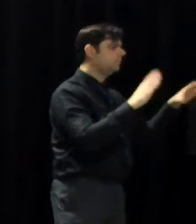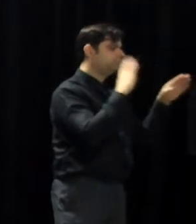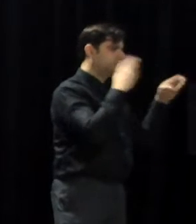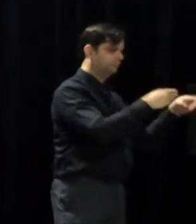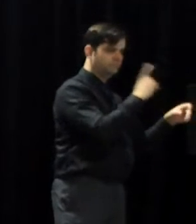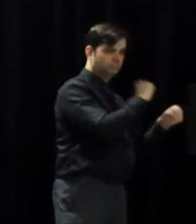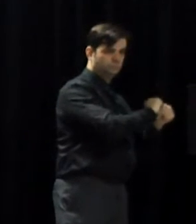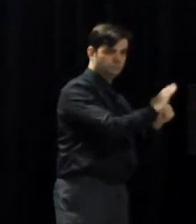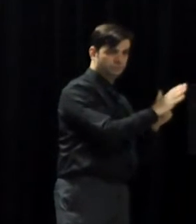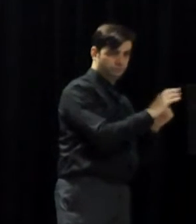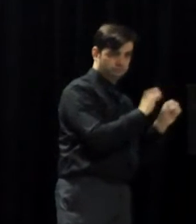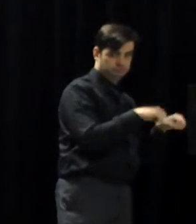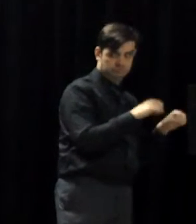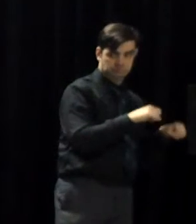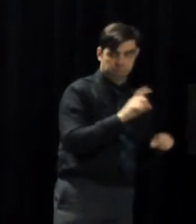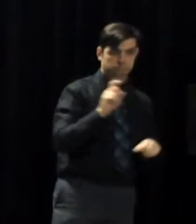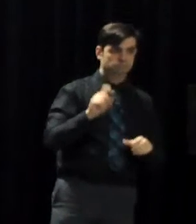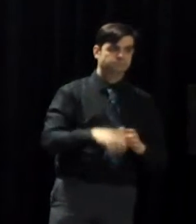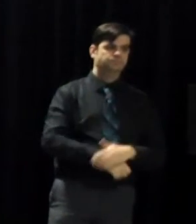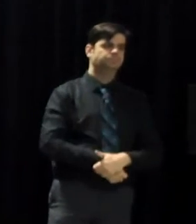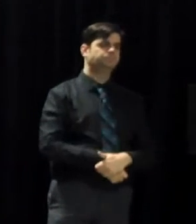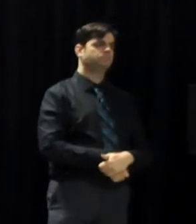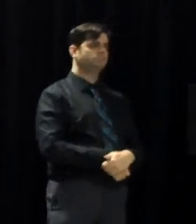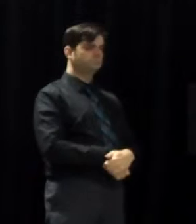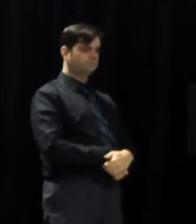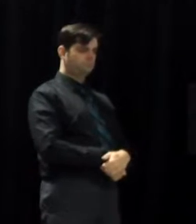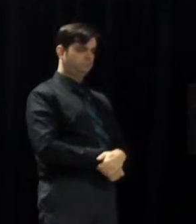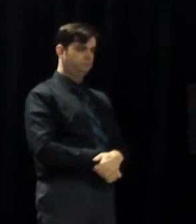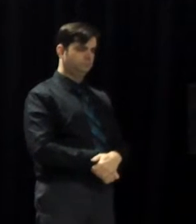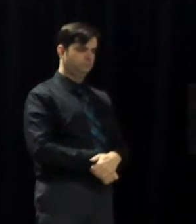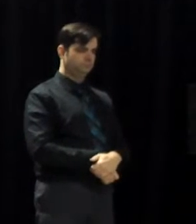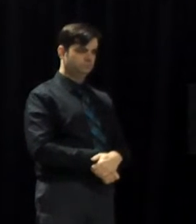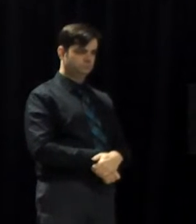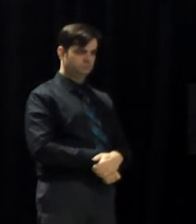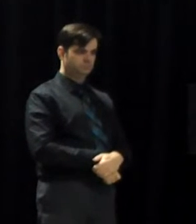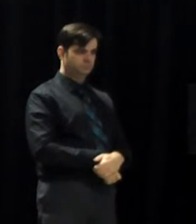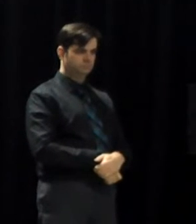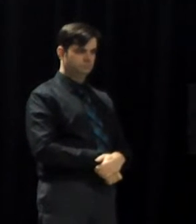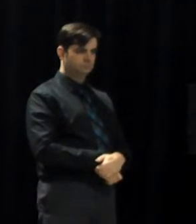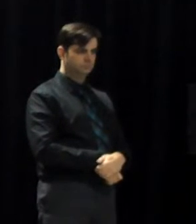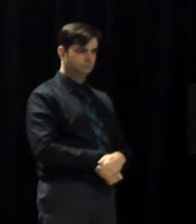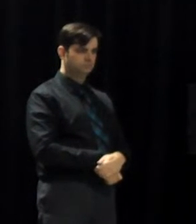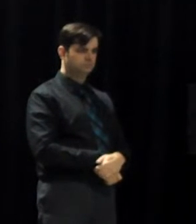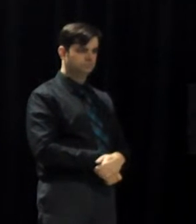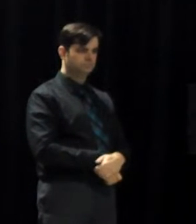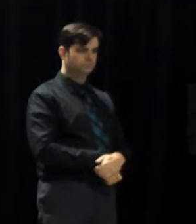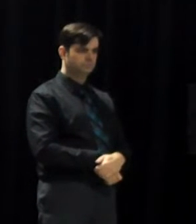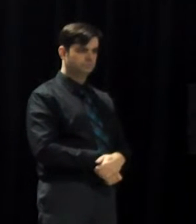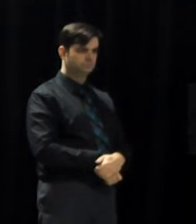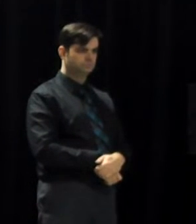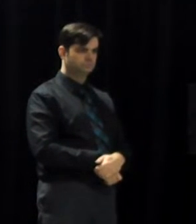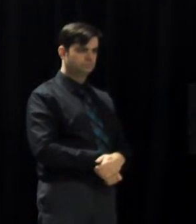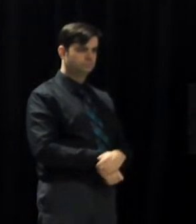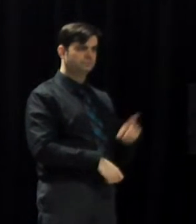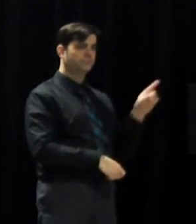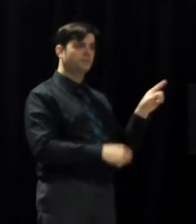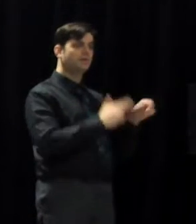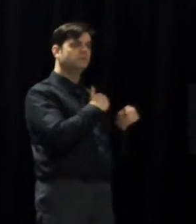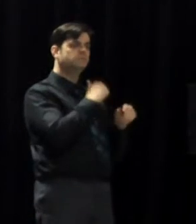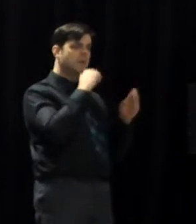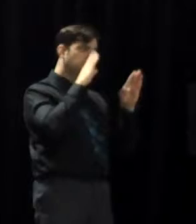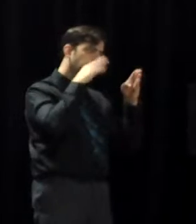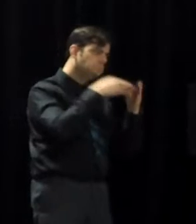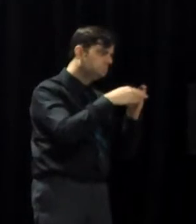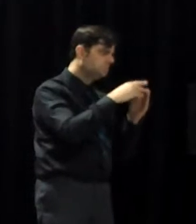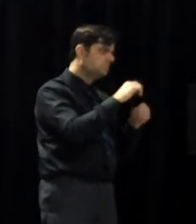hospitalizations, because you hear we're now focused in on the numbers so much and the COVID numbers. You can't, hospitals